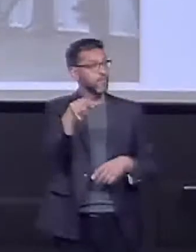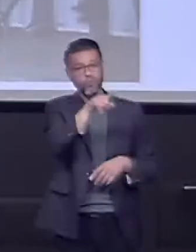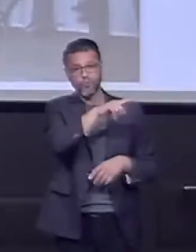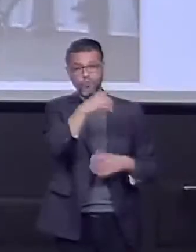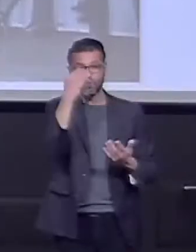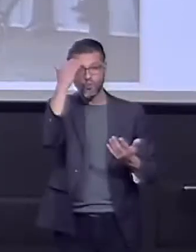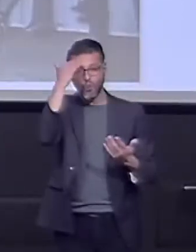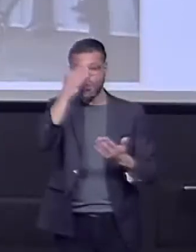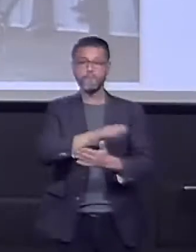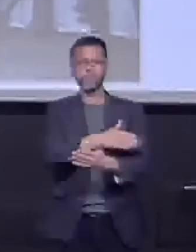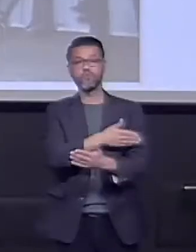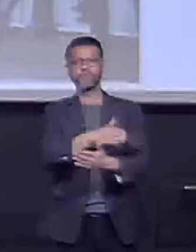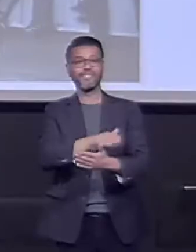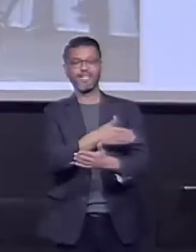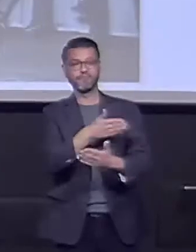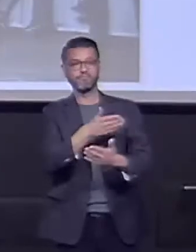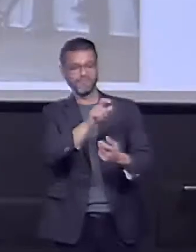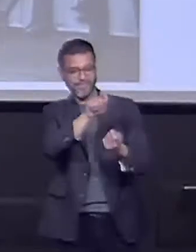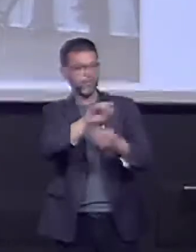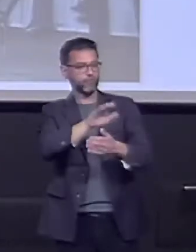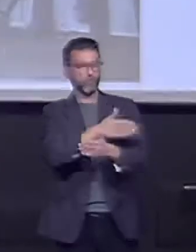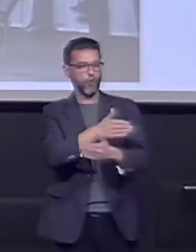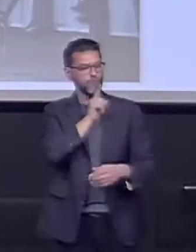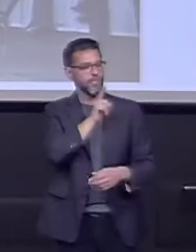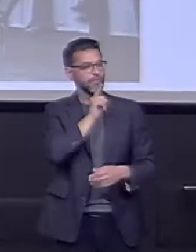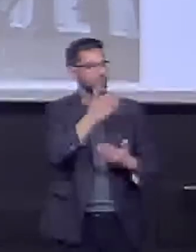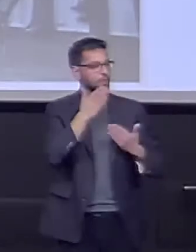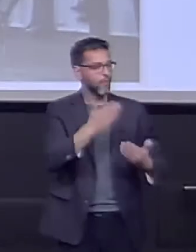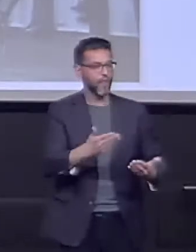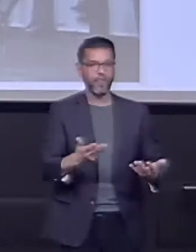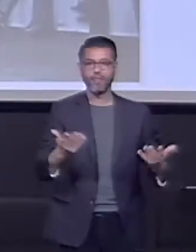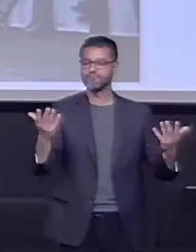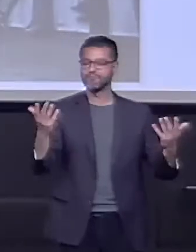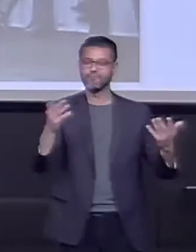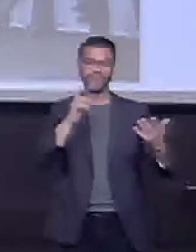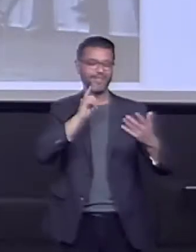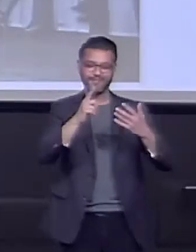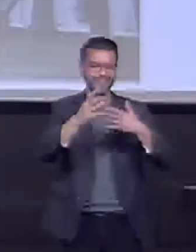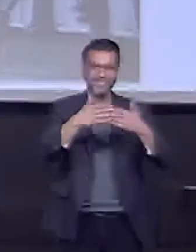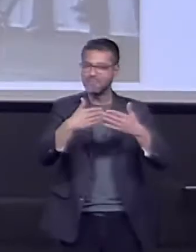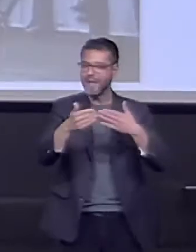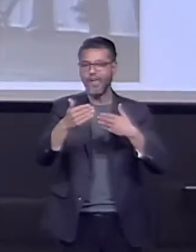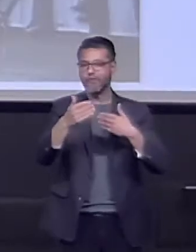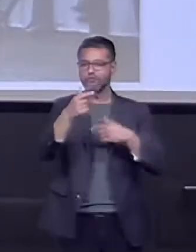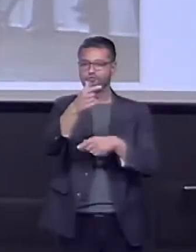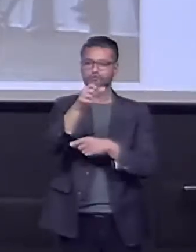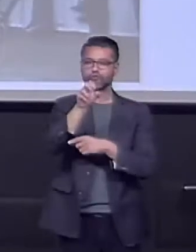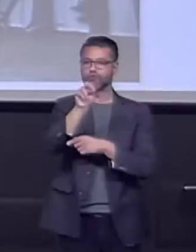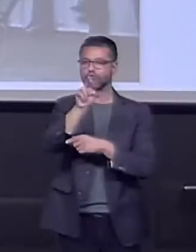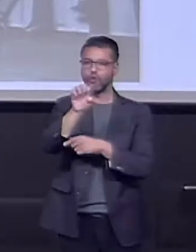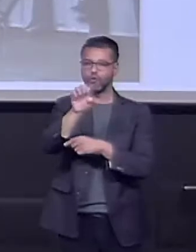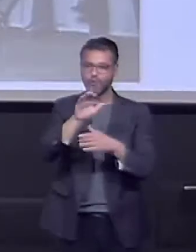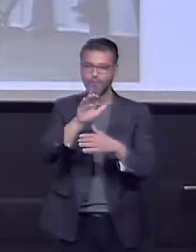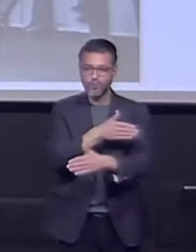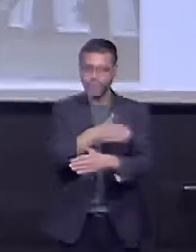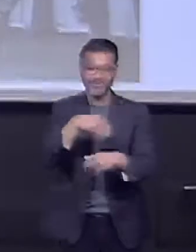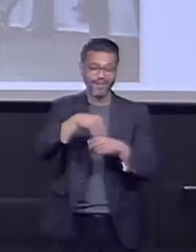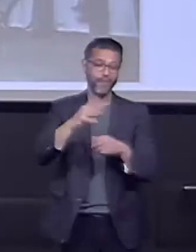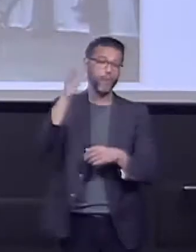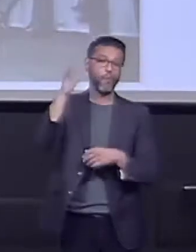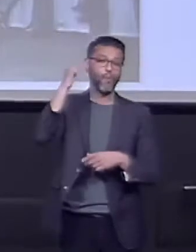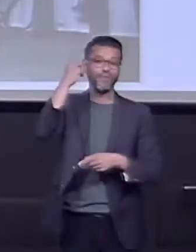a music piece really well, it could be whatever genre of music, whatever you prefer. You, in the old days,